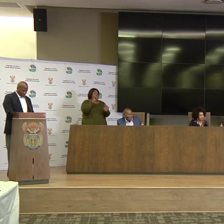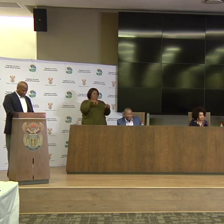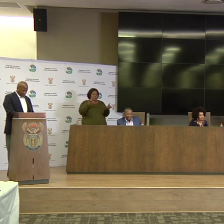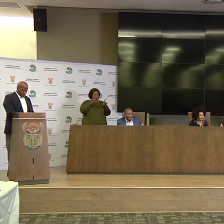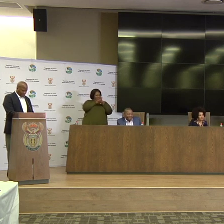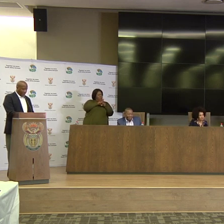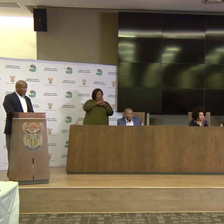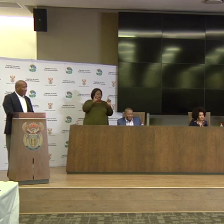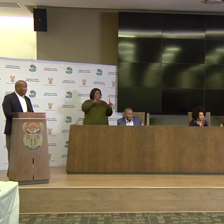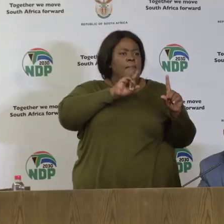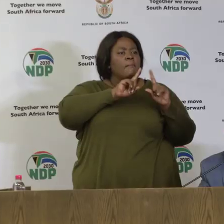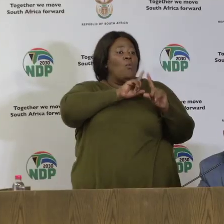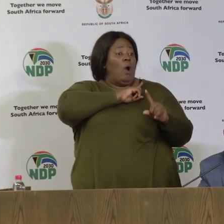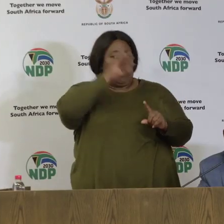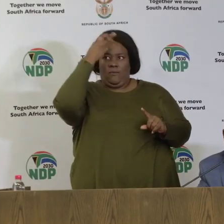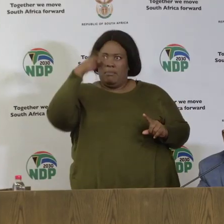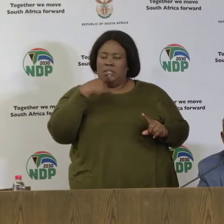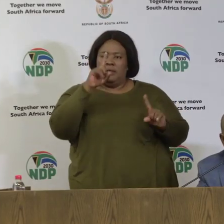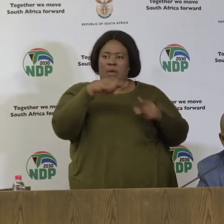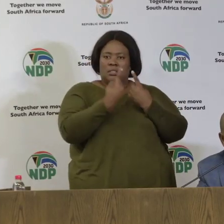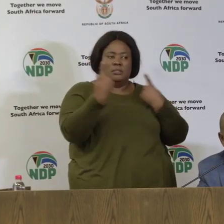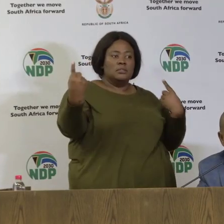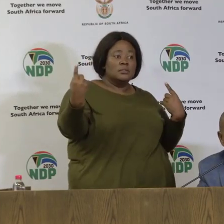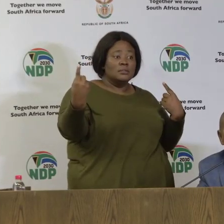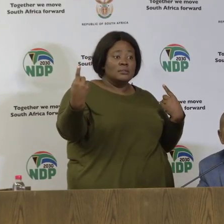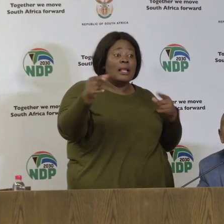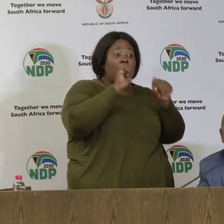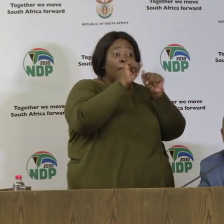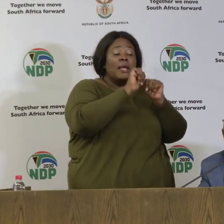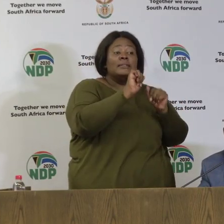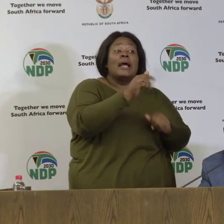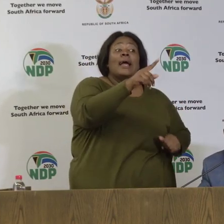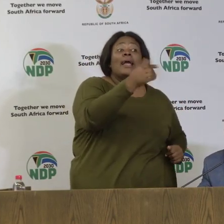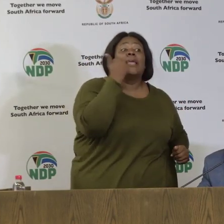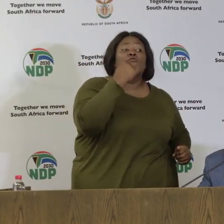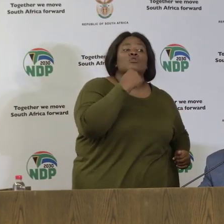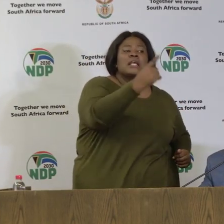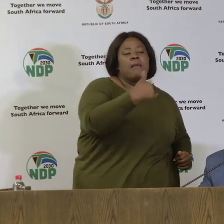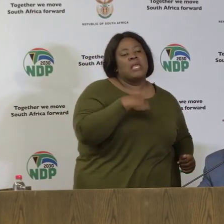ethe bangahlangani. Ngangcono ke samukela uthe ngikubeke kabi.